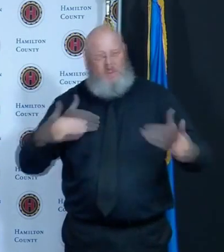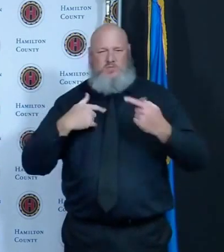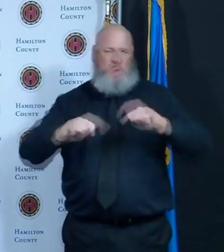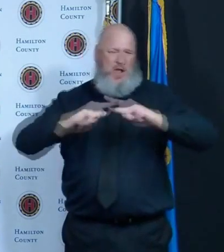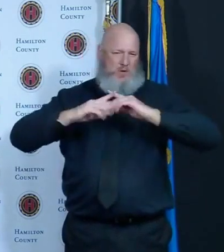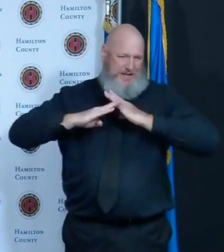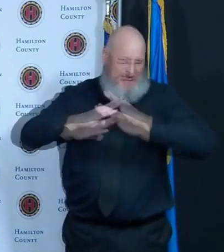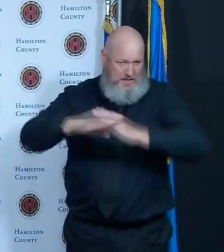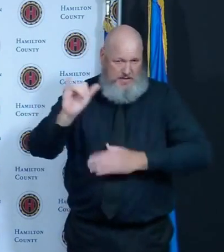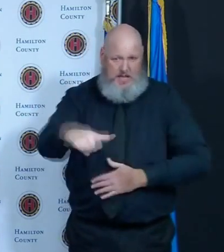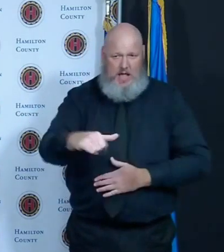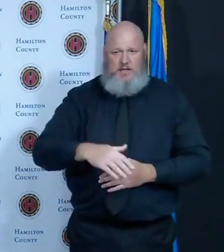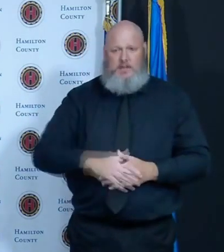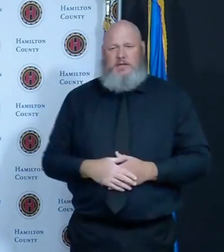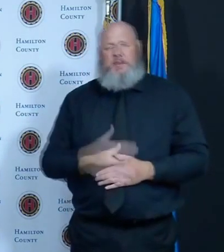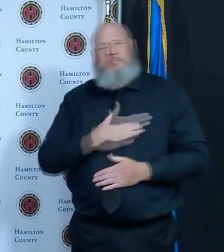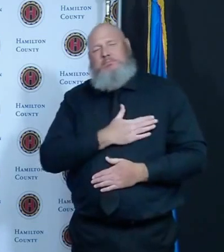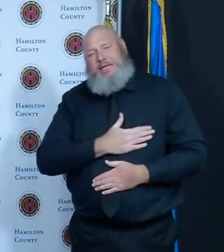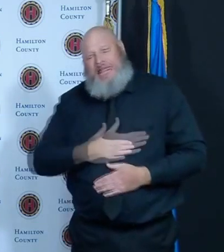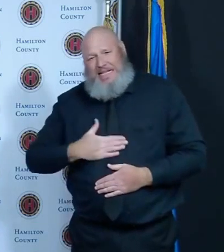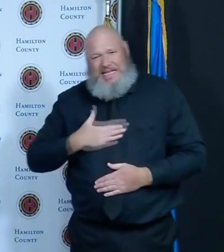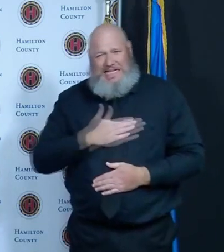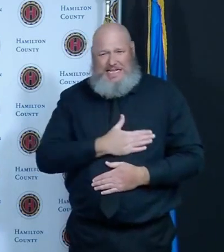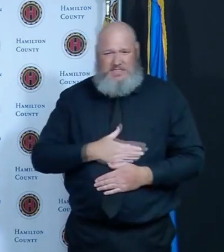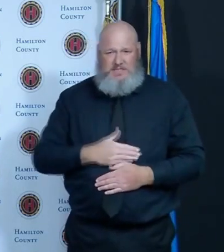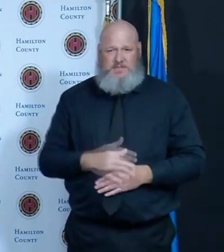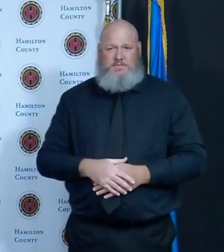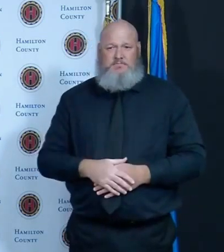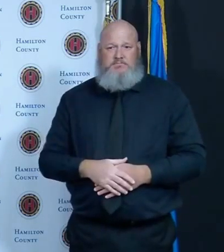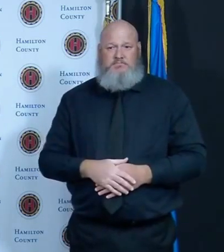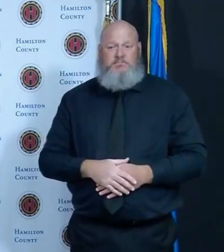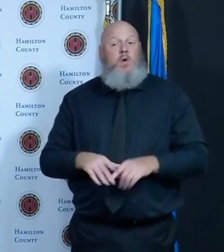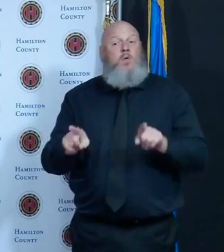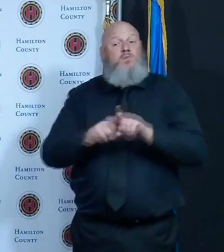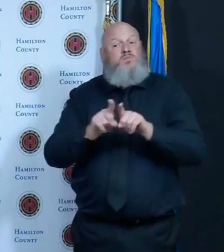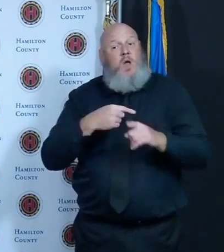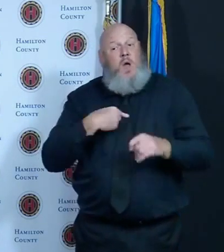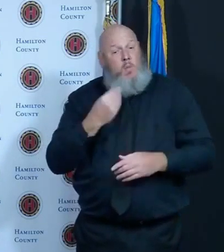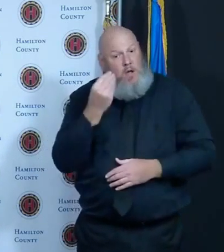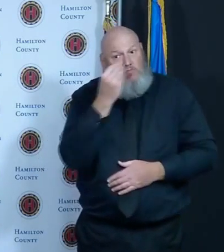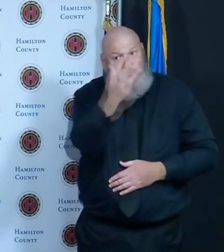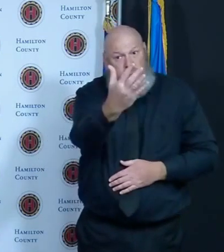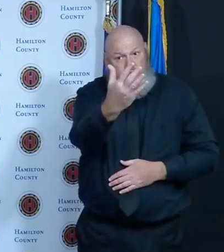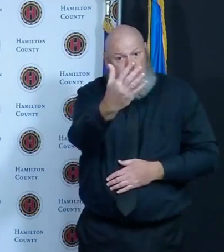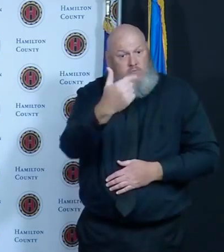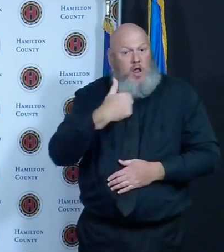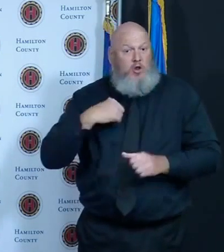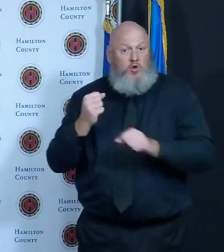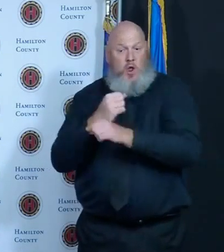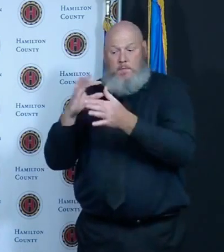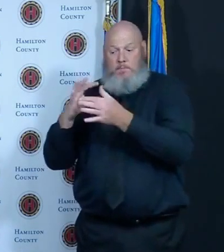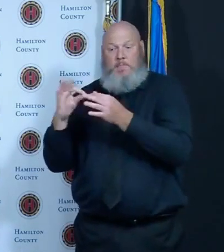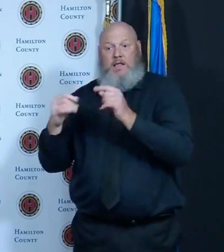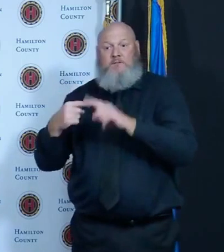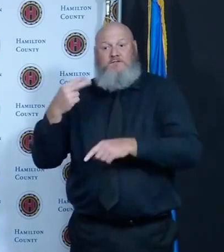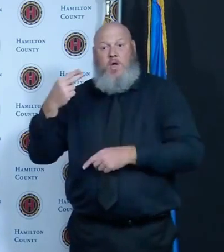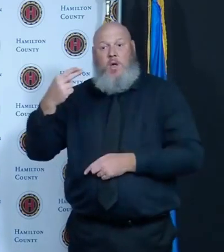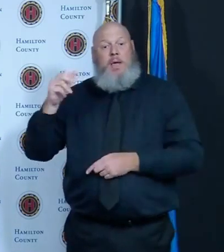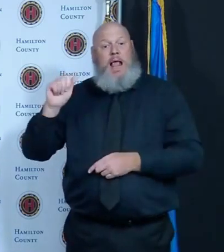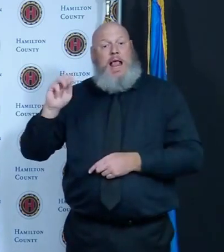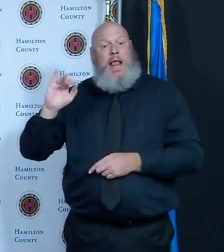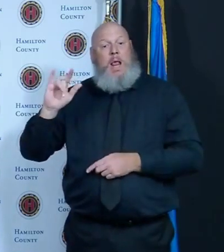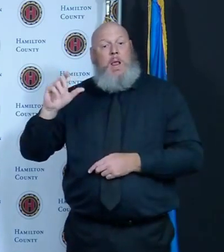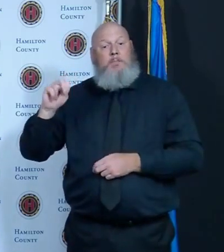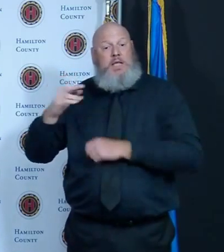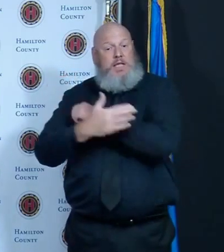remind people that we got a memo from Hamilton County Parks. As you know, the parks are still open. There is a lot of open space